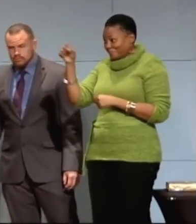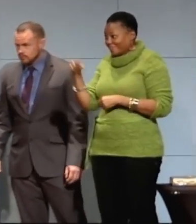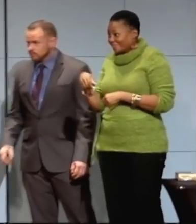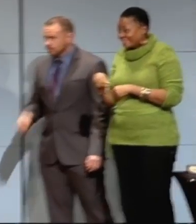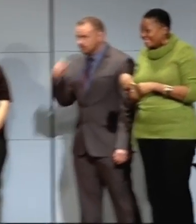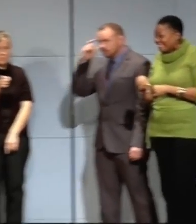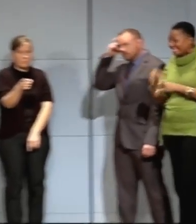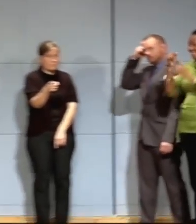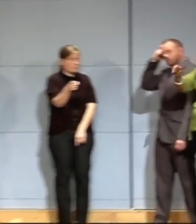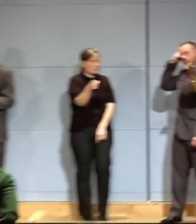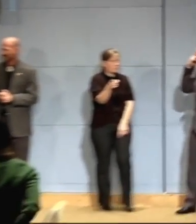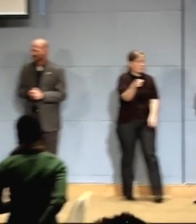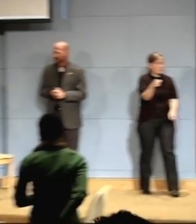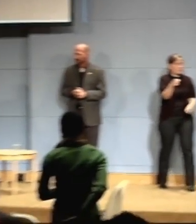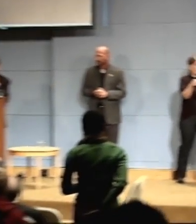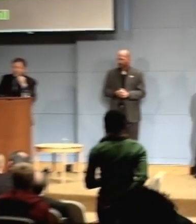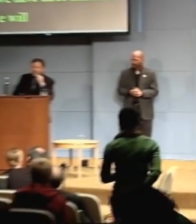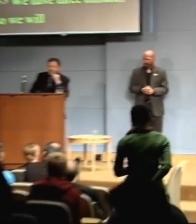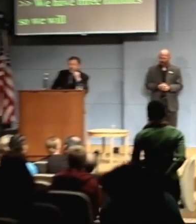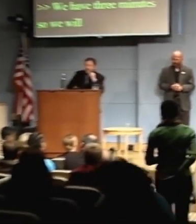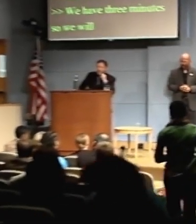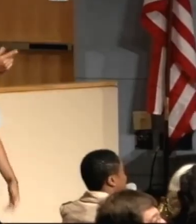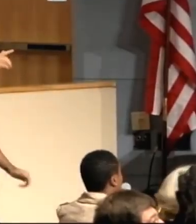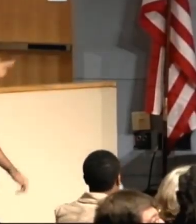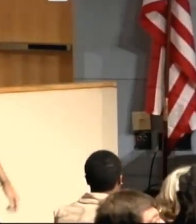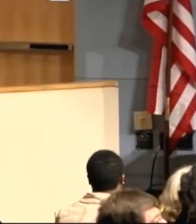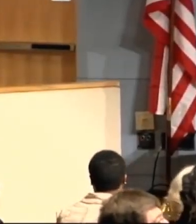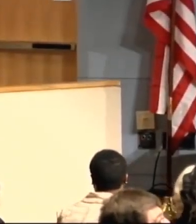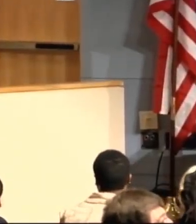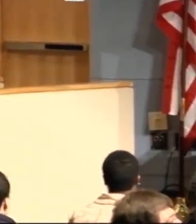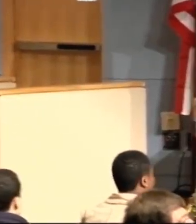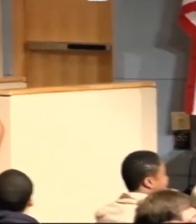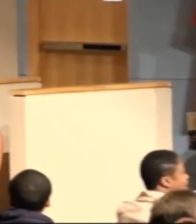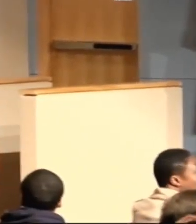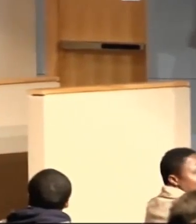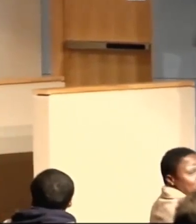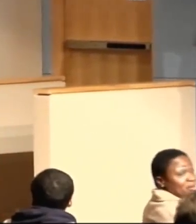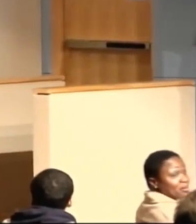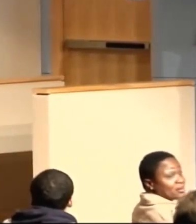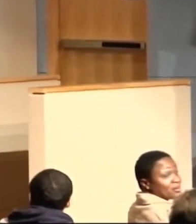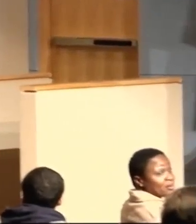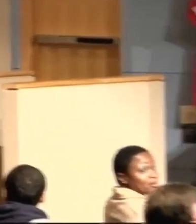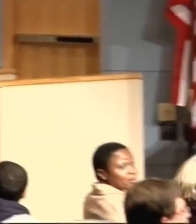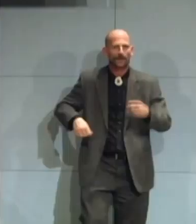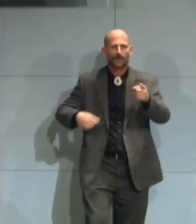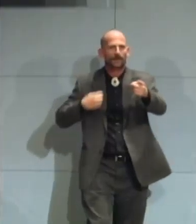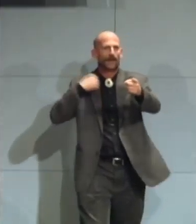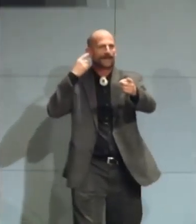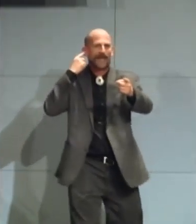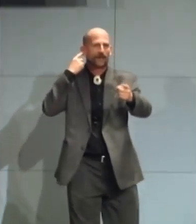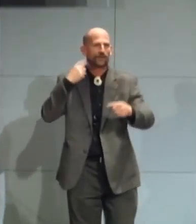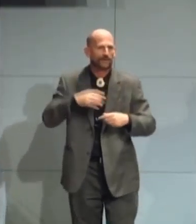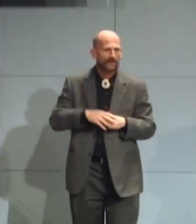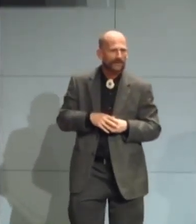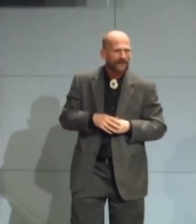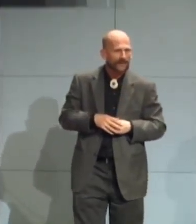a narrative, they have a story to tell. And of course we do too, it's just we're not used to telling it. The same thing is true for